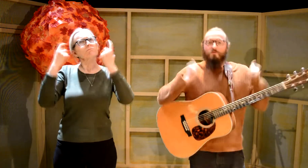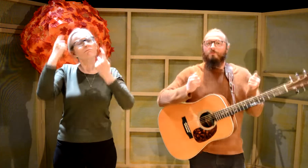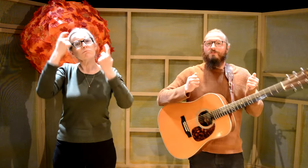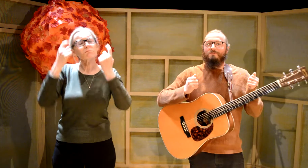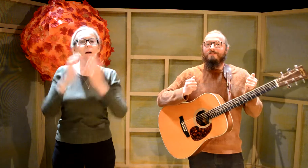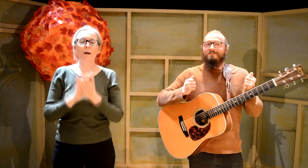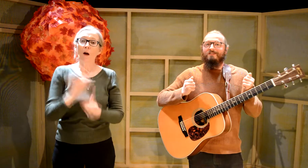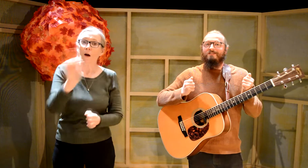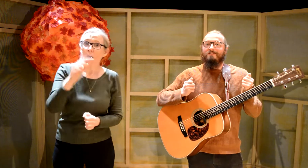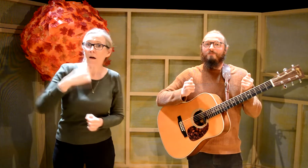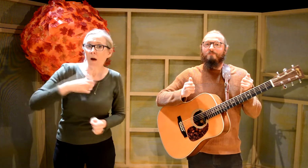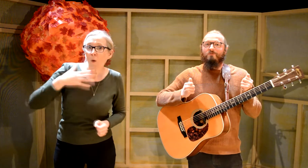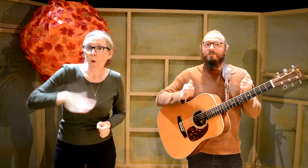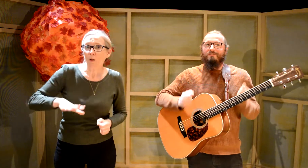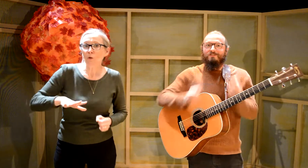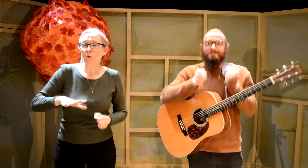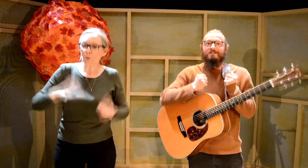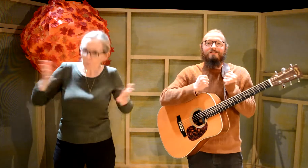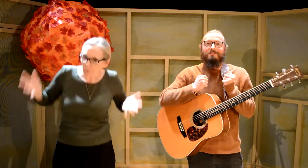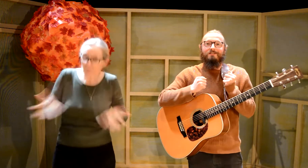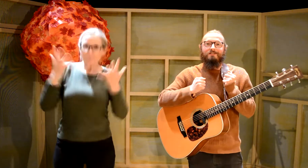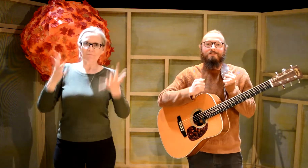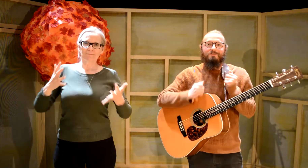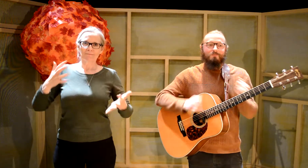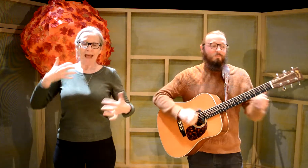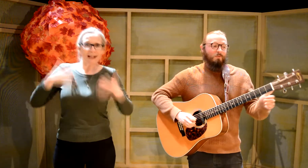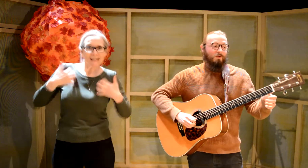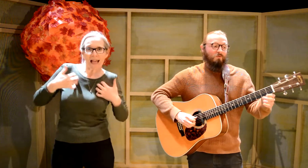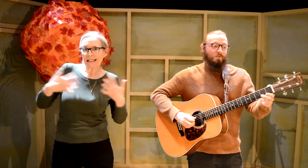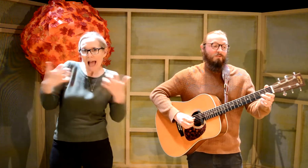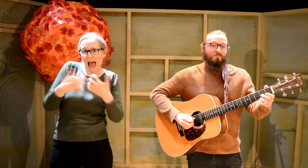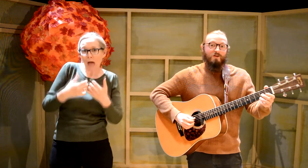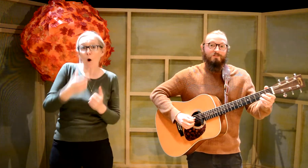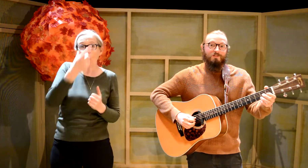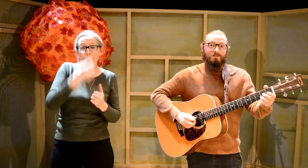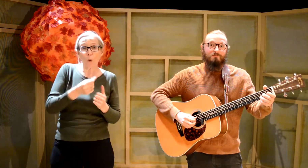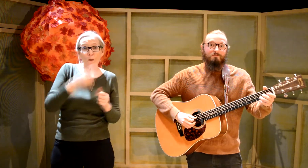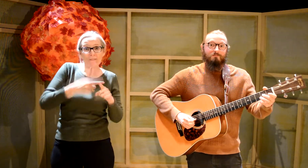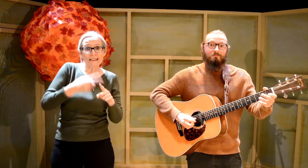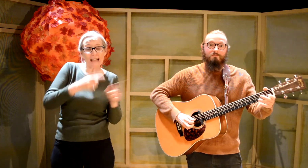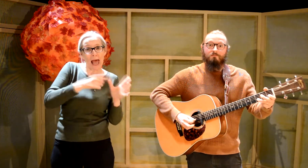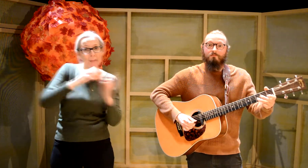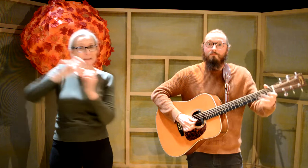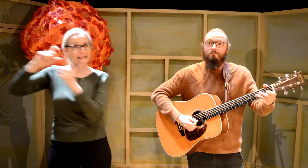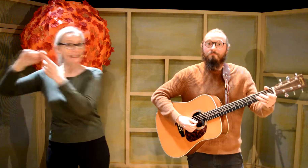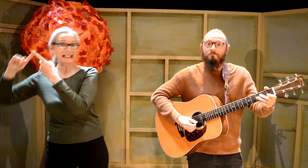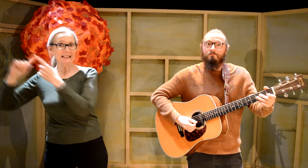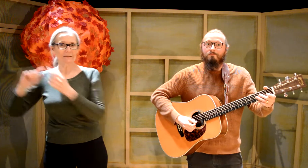What if I wanted to make it sound a little bit more exciting? Maybe I could play them faster.